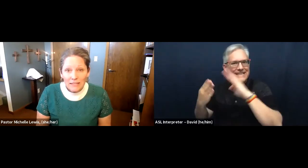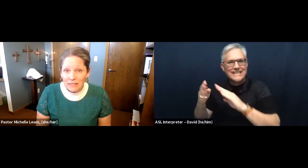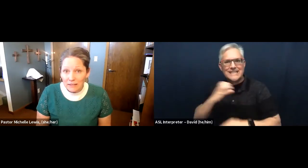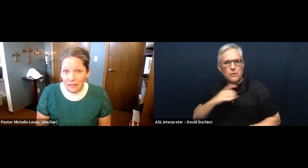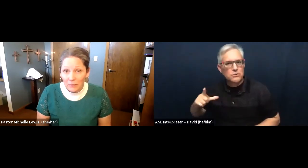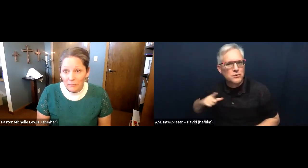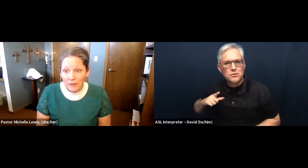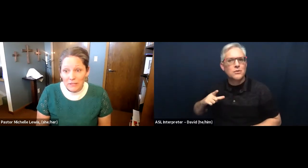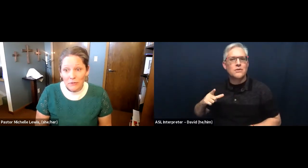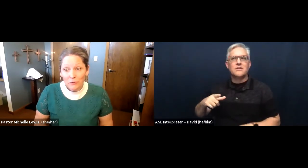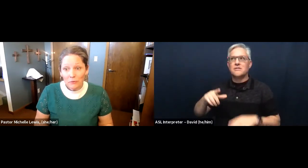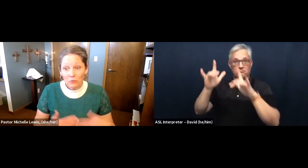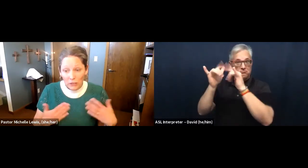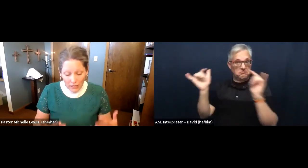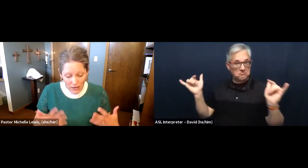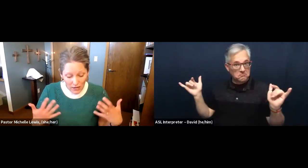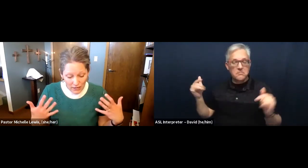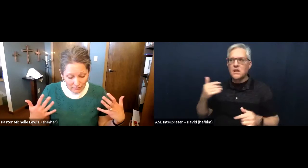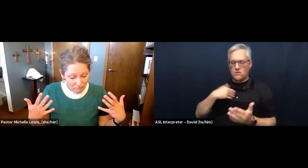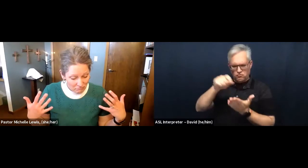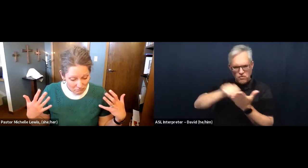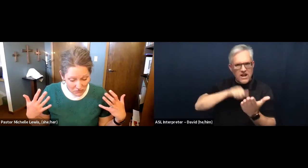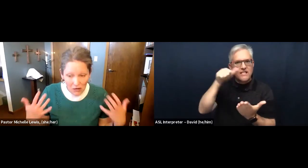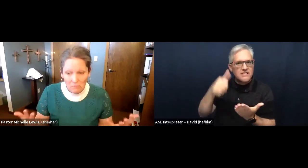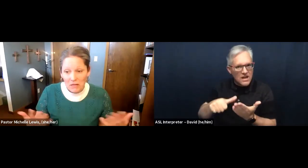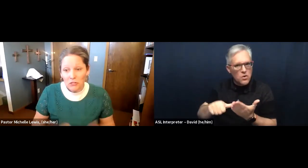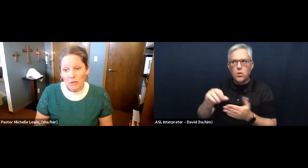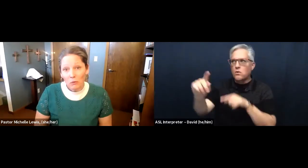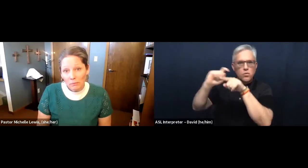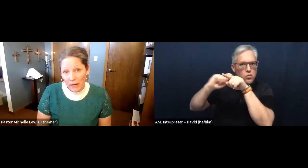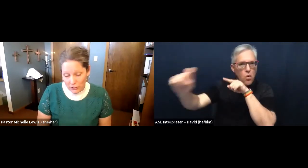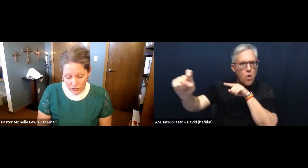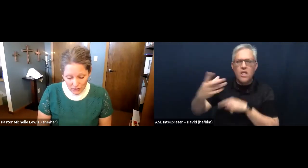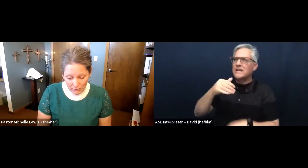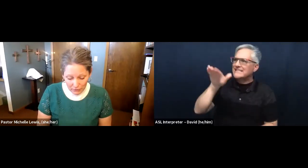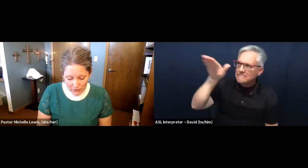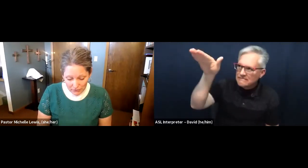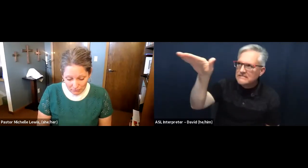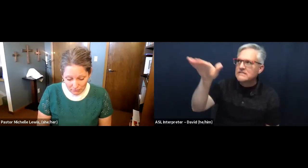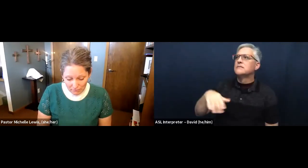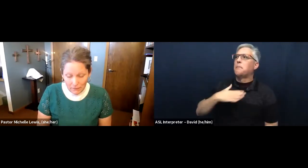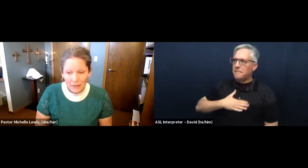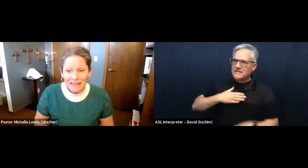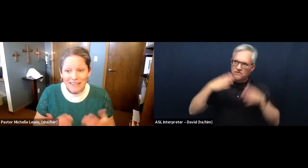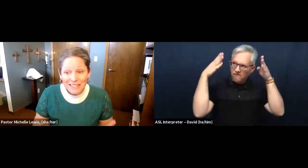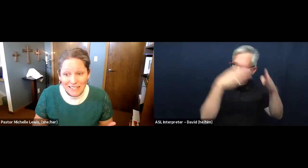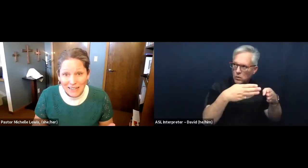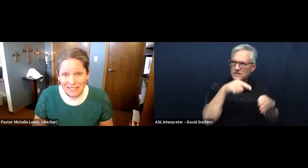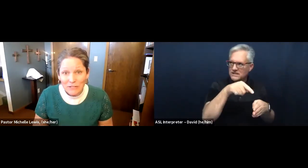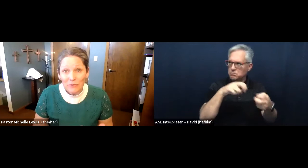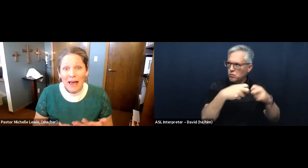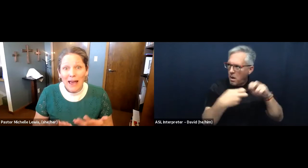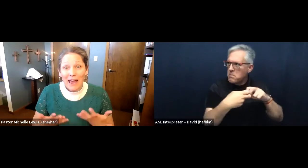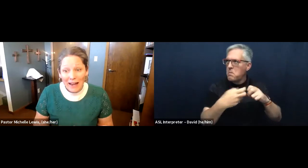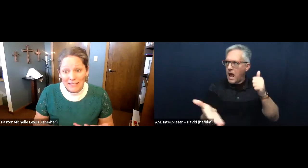and ask them to work on an issue that we're passionate about. And in this